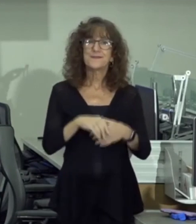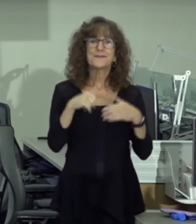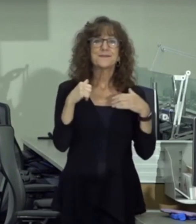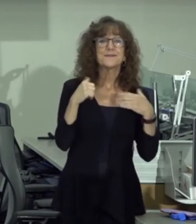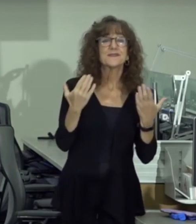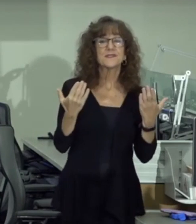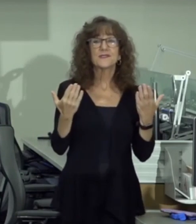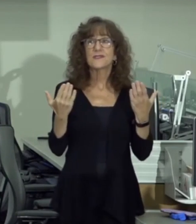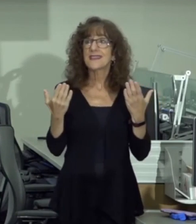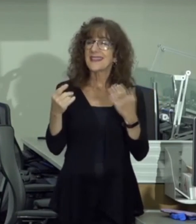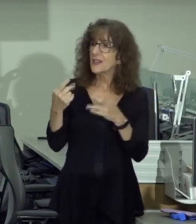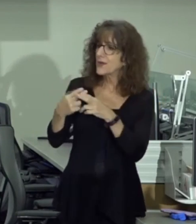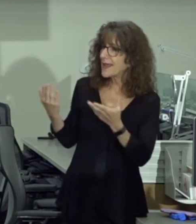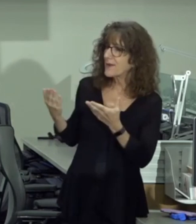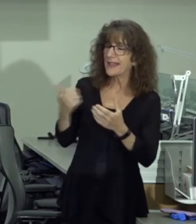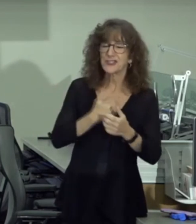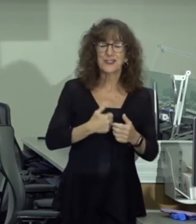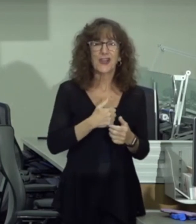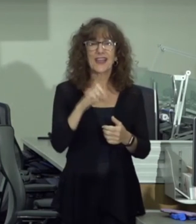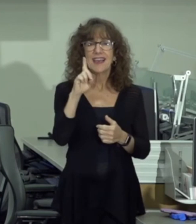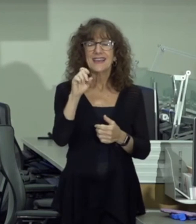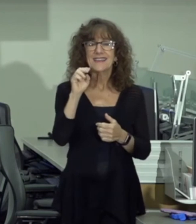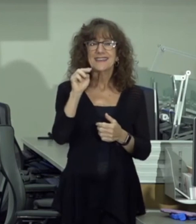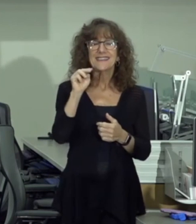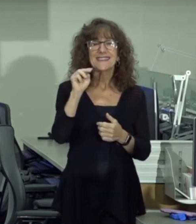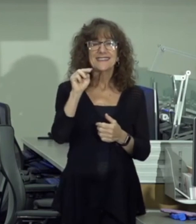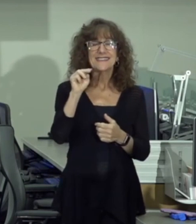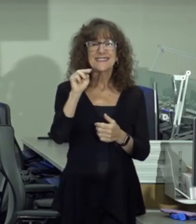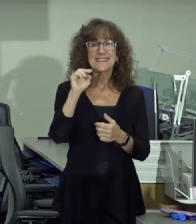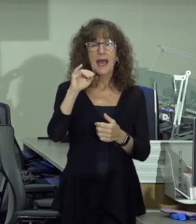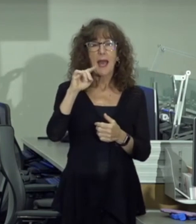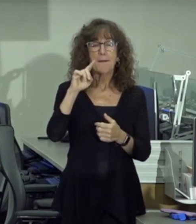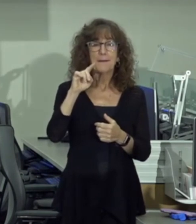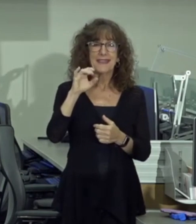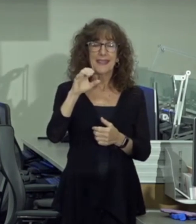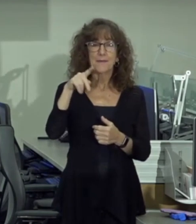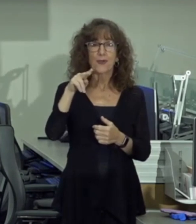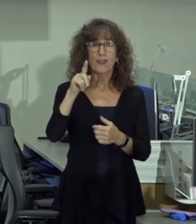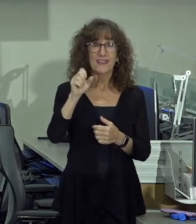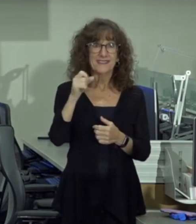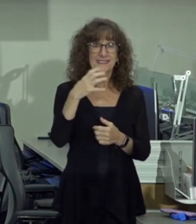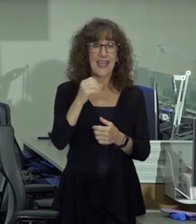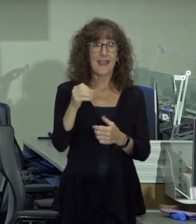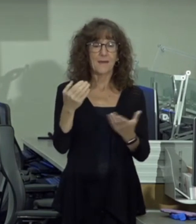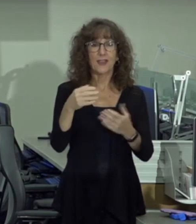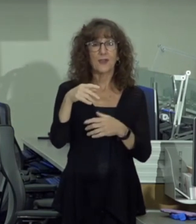So there's no, oh, I'm sorry. Sure, Donna Perkins, and I'm the epidemiologist with the health department here in Prince George's